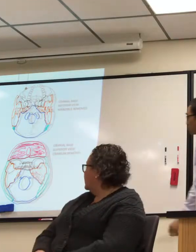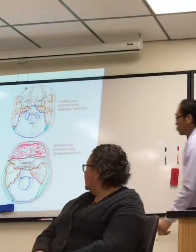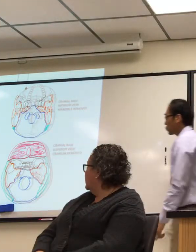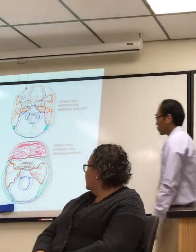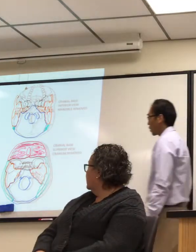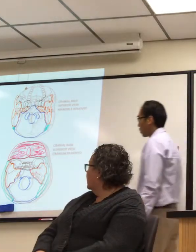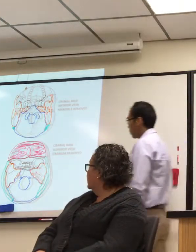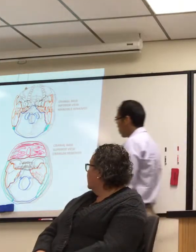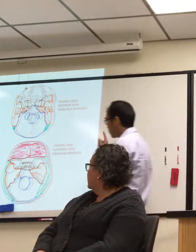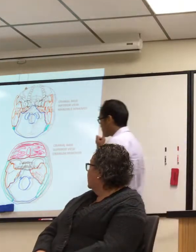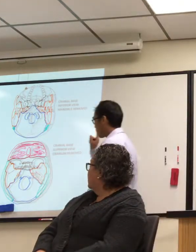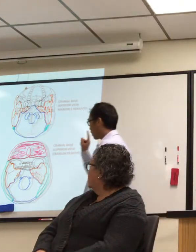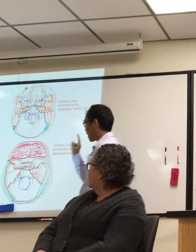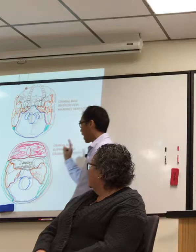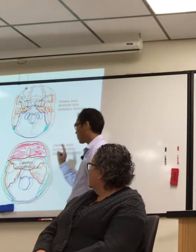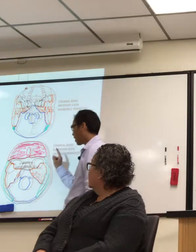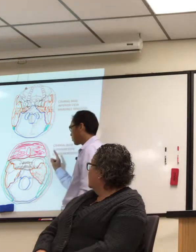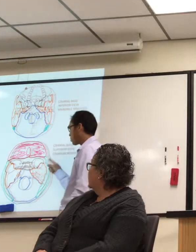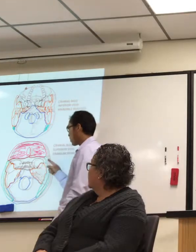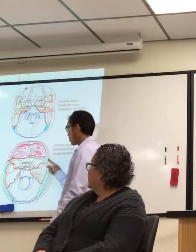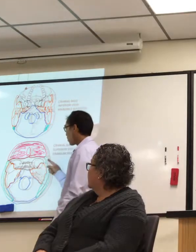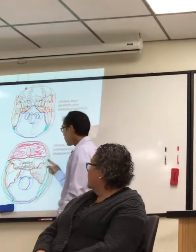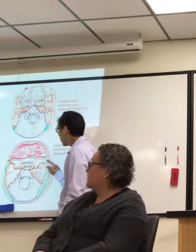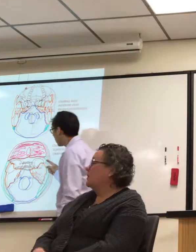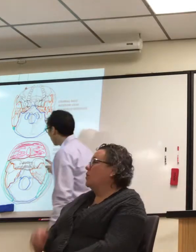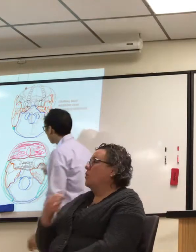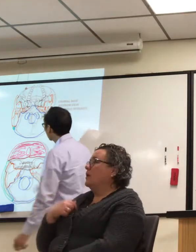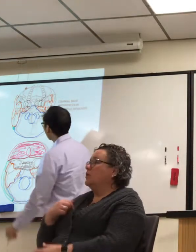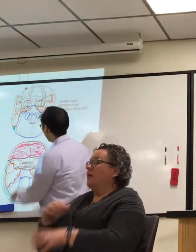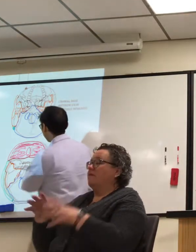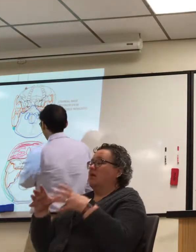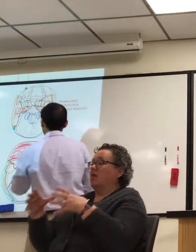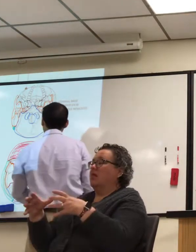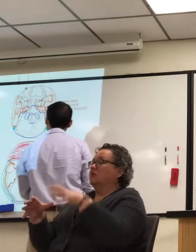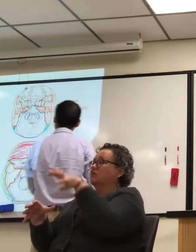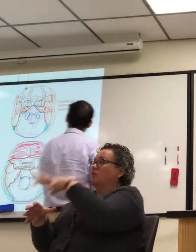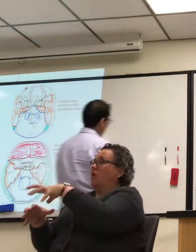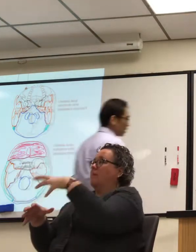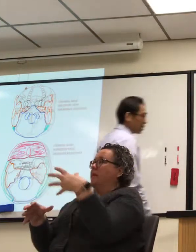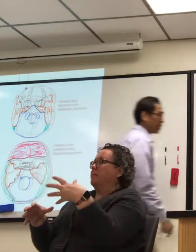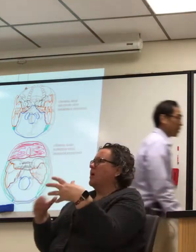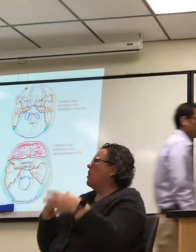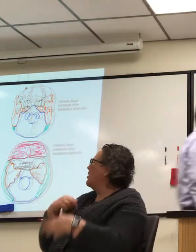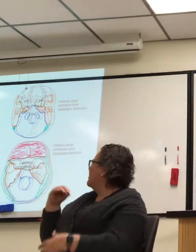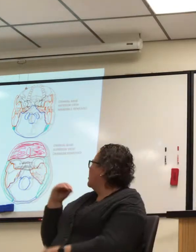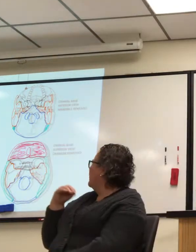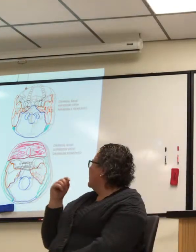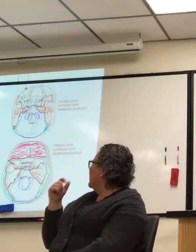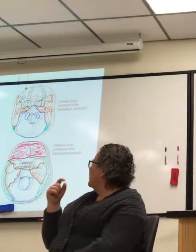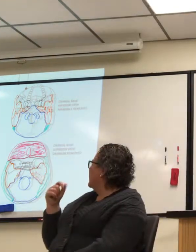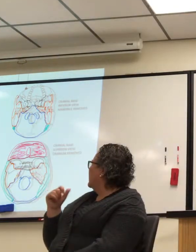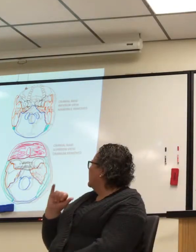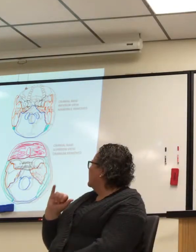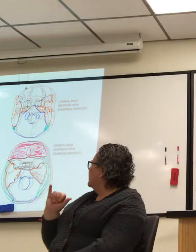When you remove the skull cap and you got your superior view, well, this got moved a little bit. Let me